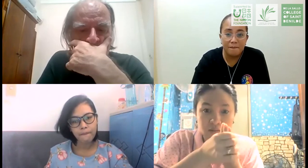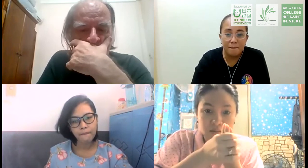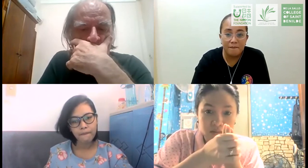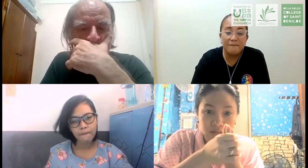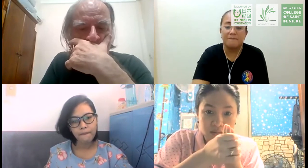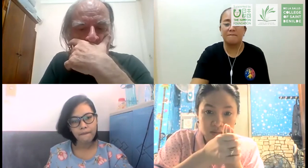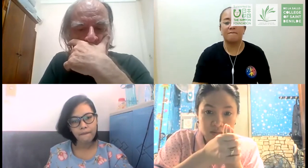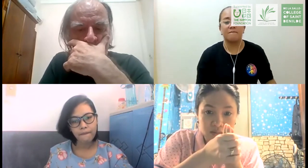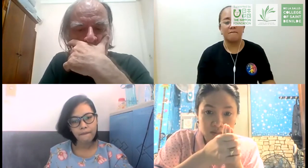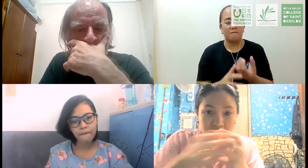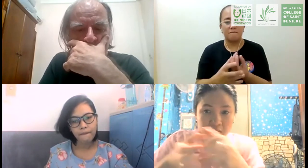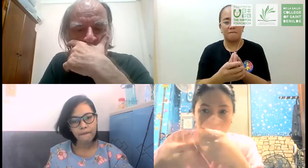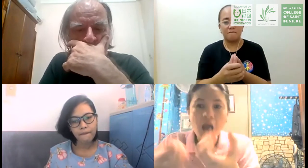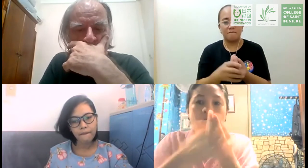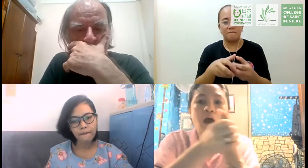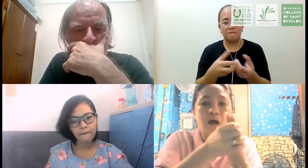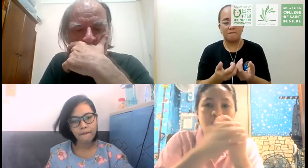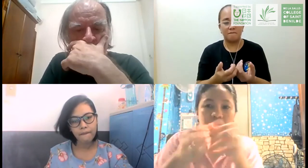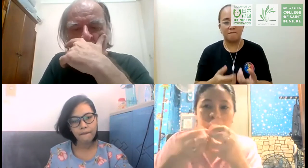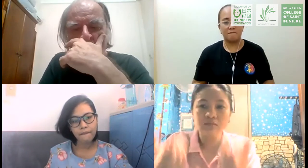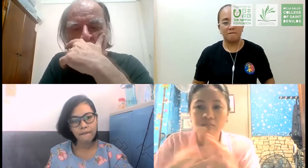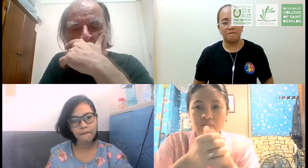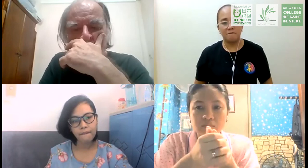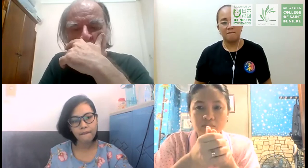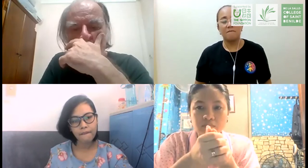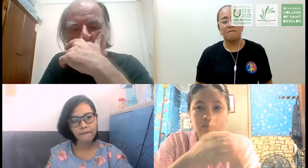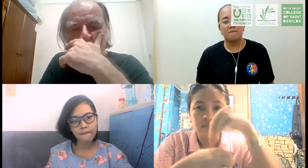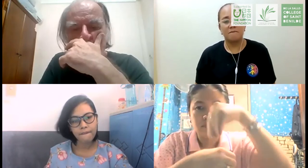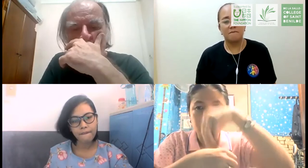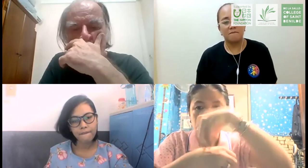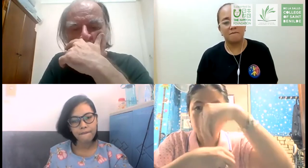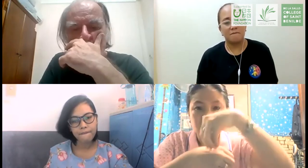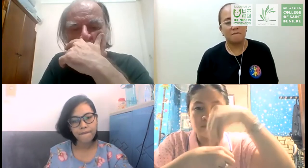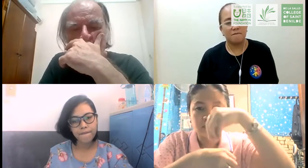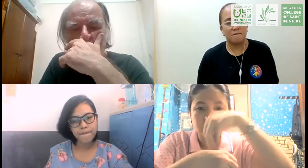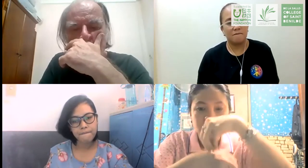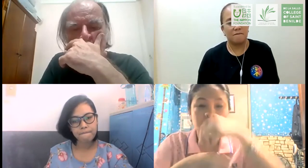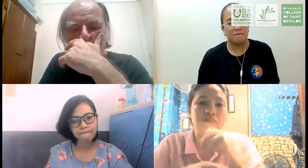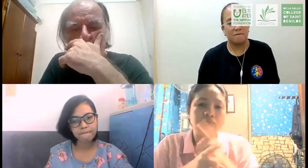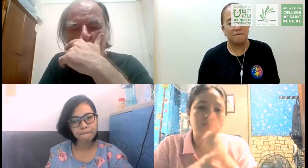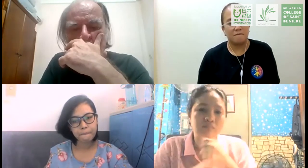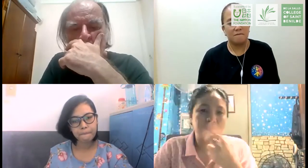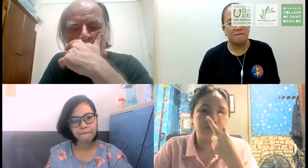right? Wouldn't it be the other way around because of the hand shape? Or